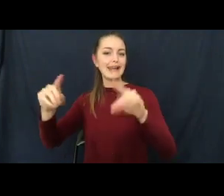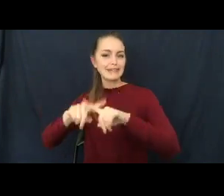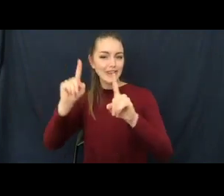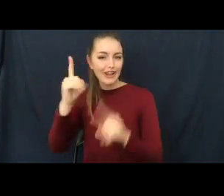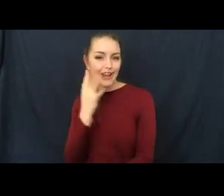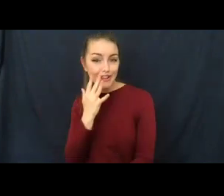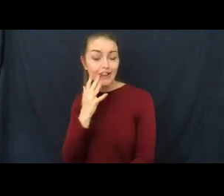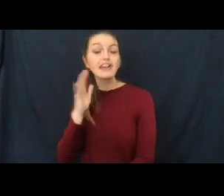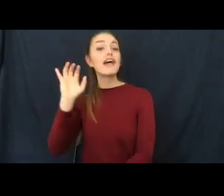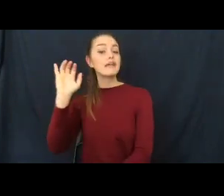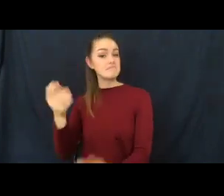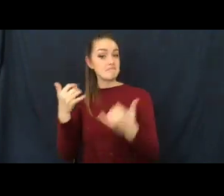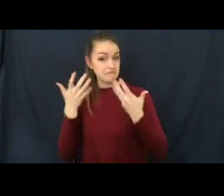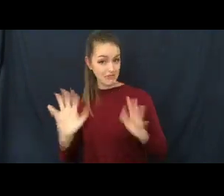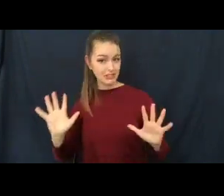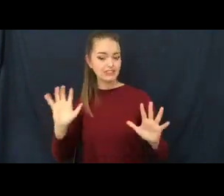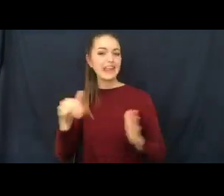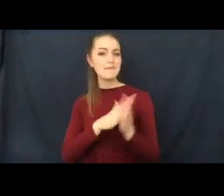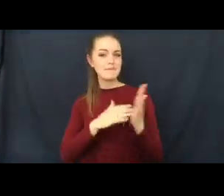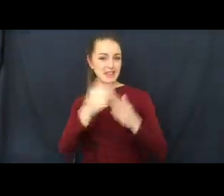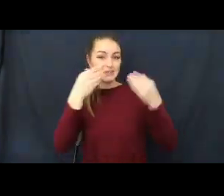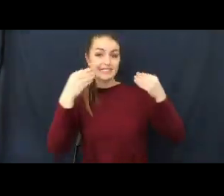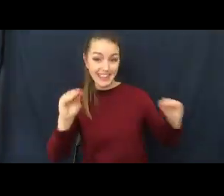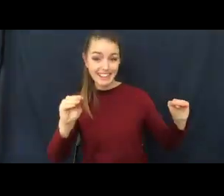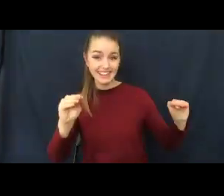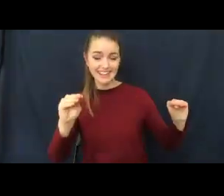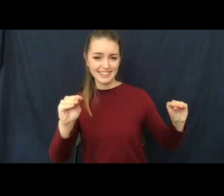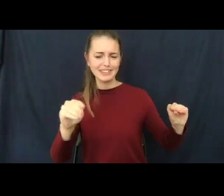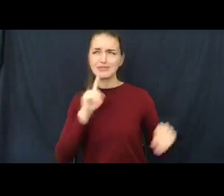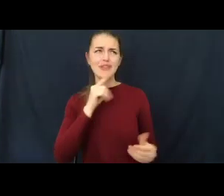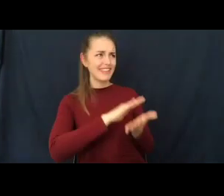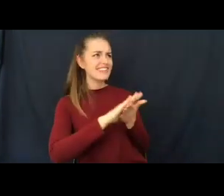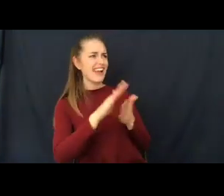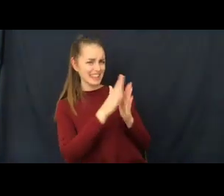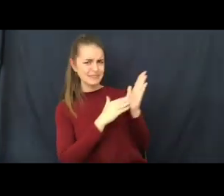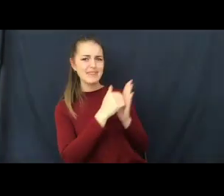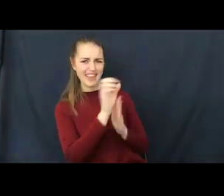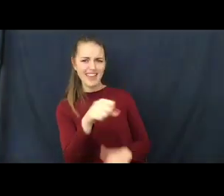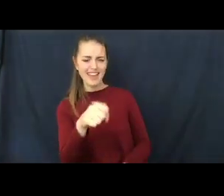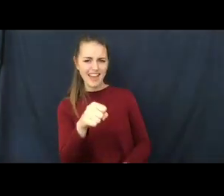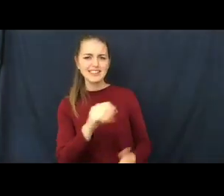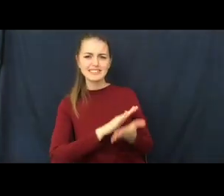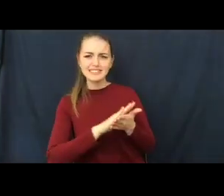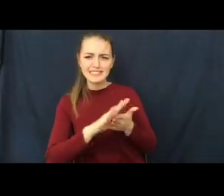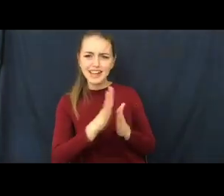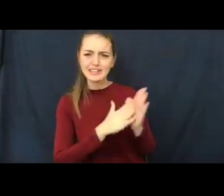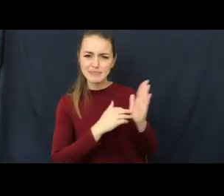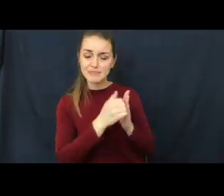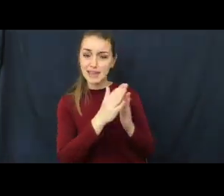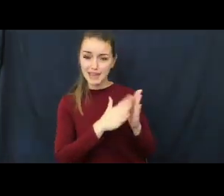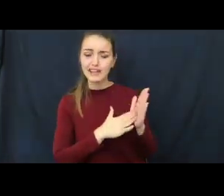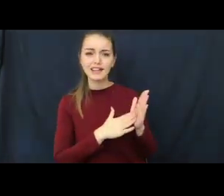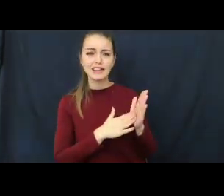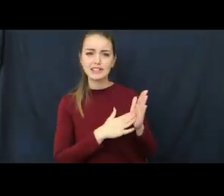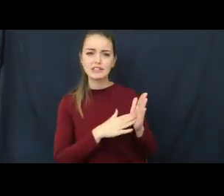that paint that they make. We sell it at Brink. Yeah. And it's really nice paint. It is really nice to work with. It is definitely just